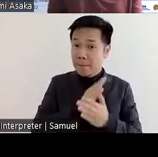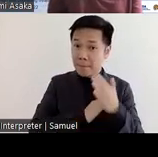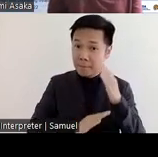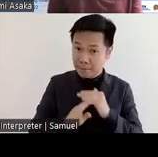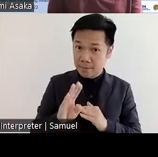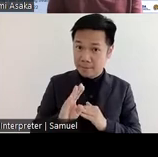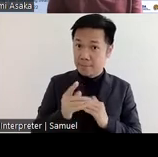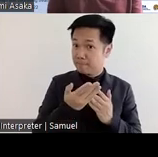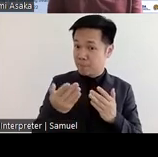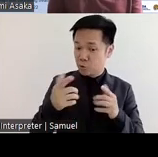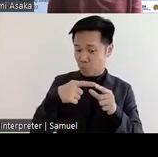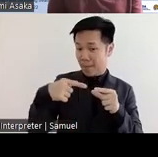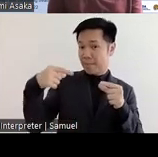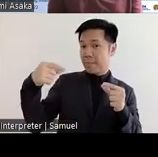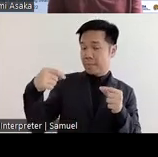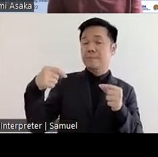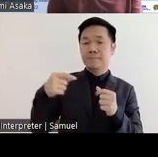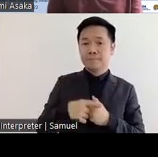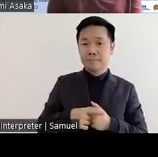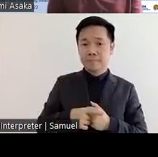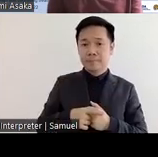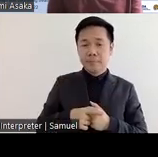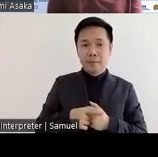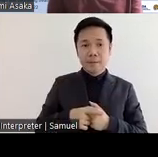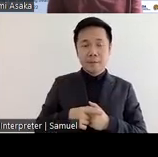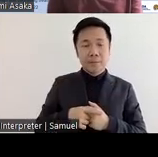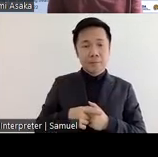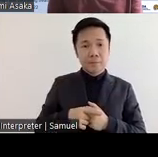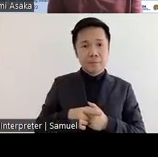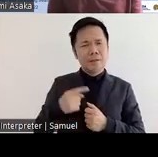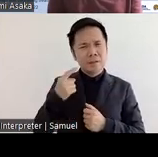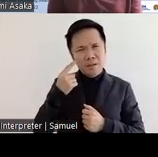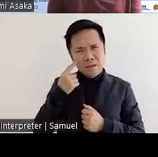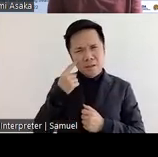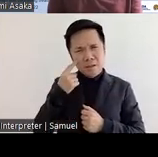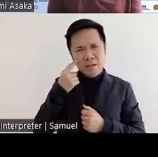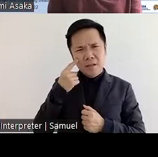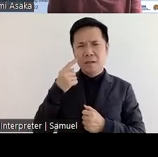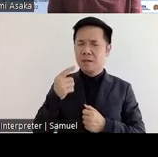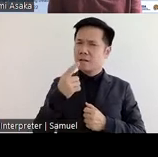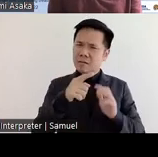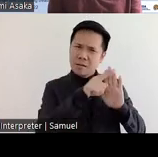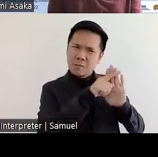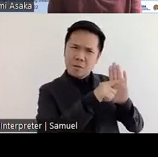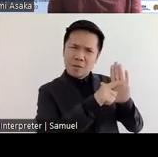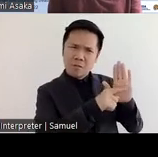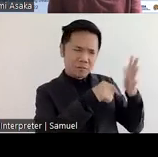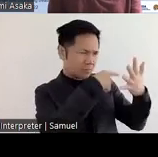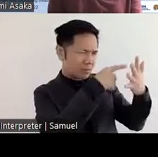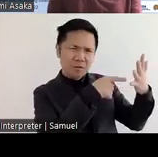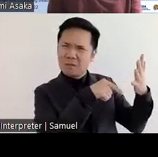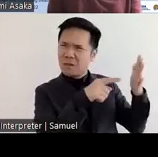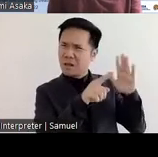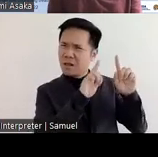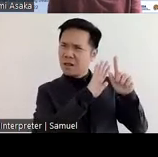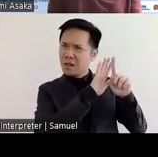across Japan, and movement grew rapidly. People felt empowered by the principle to challenge the discrimination